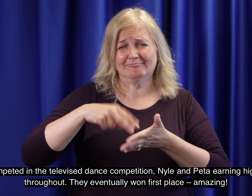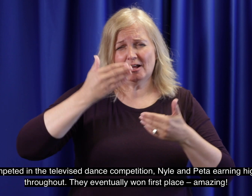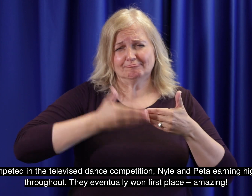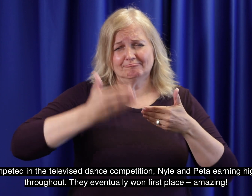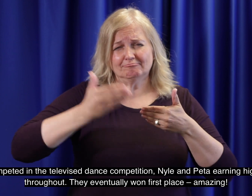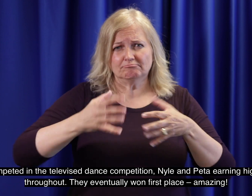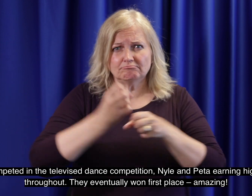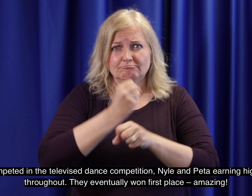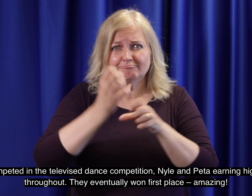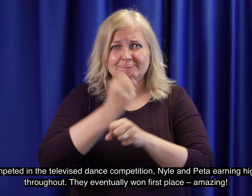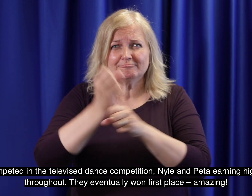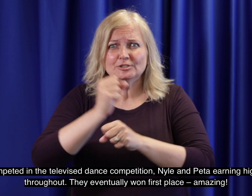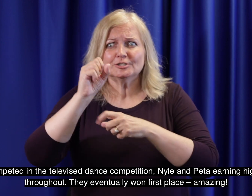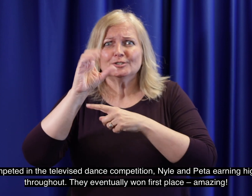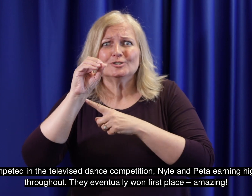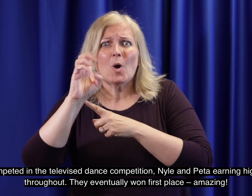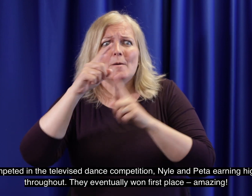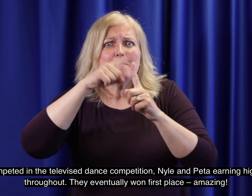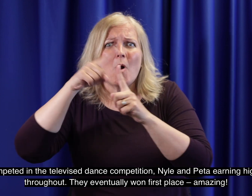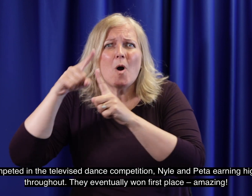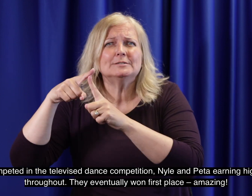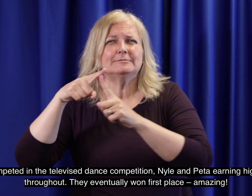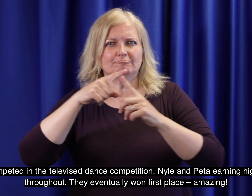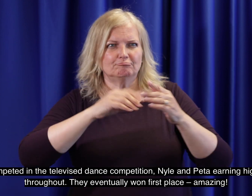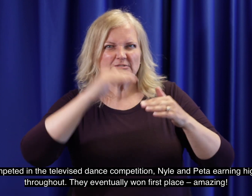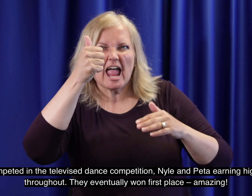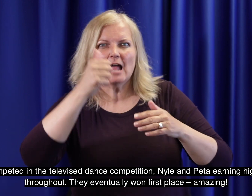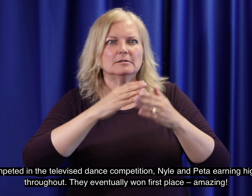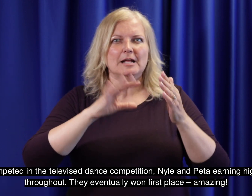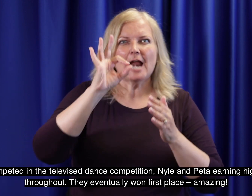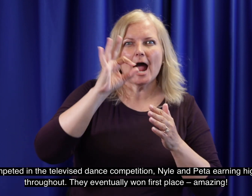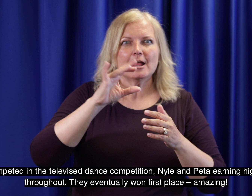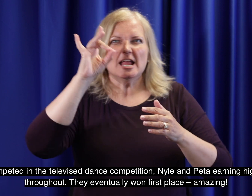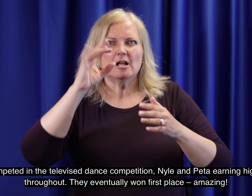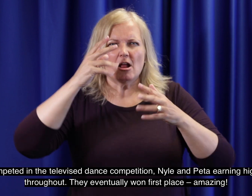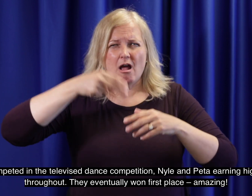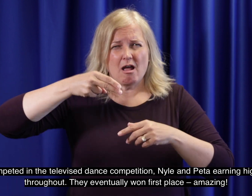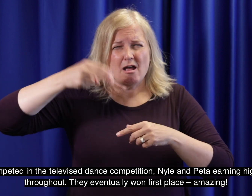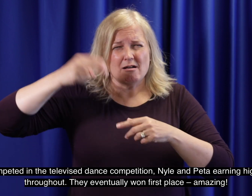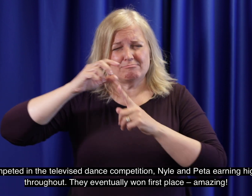They competed in the televised dance competition, Nyle and Peta earning high scores throughout.